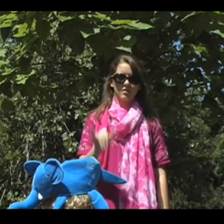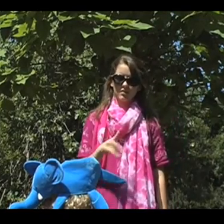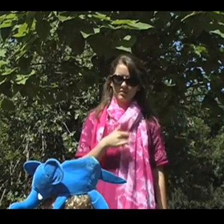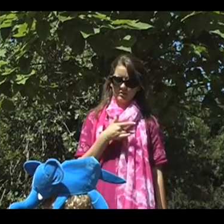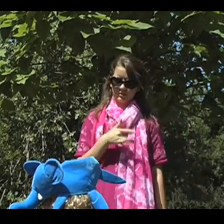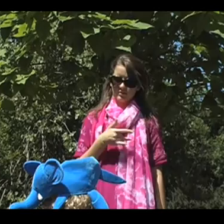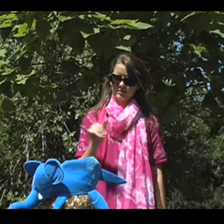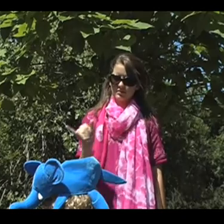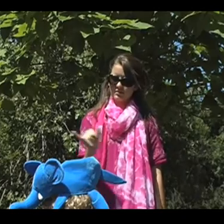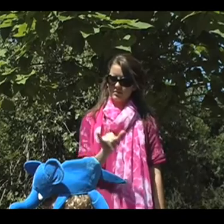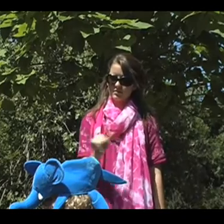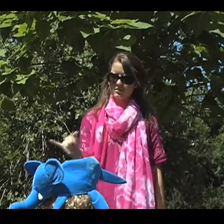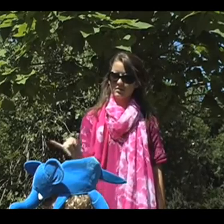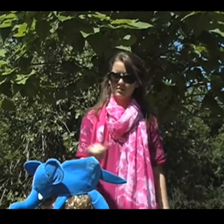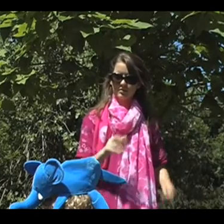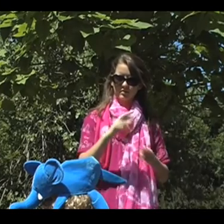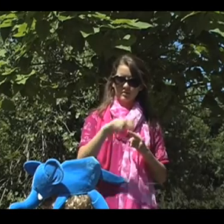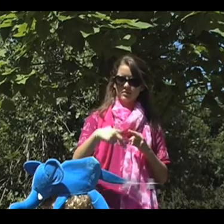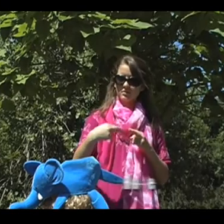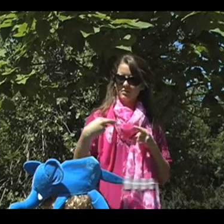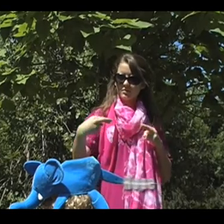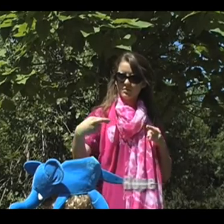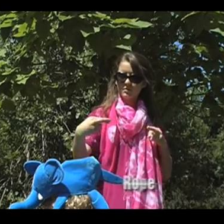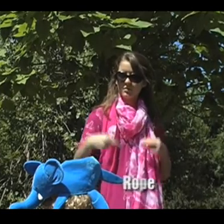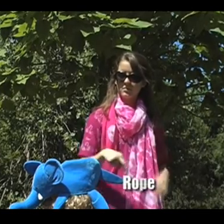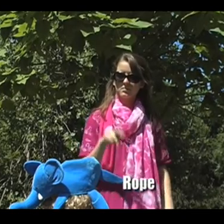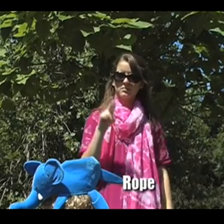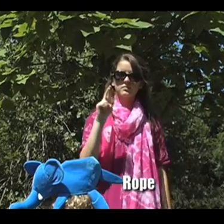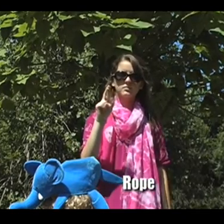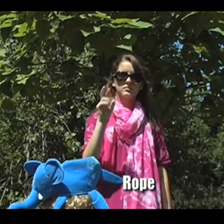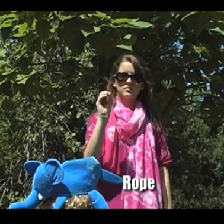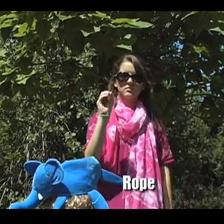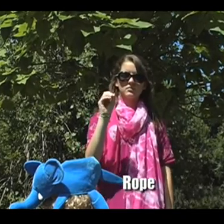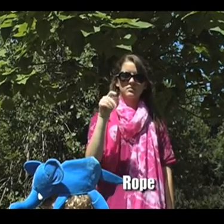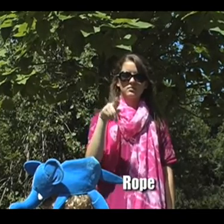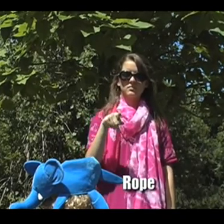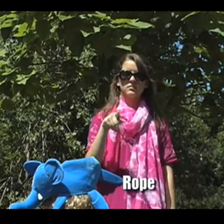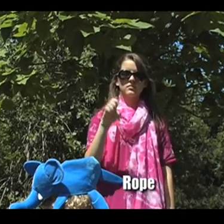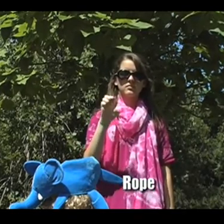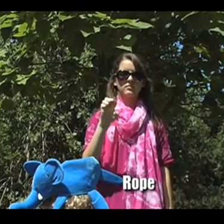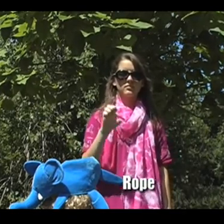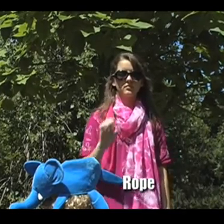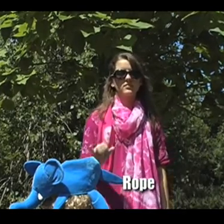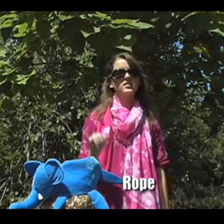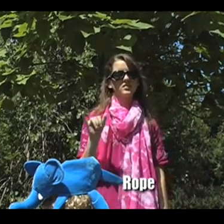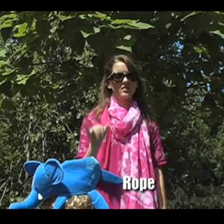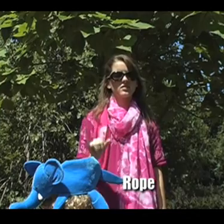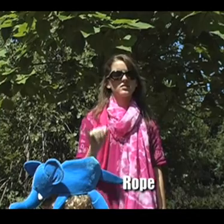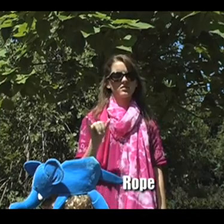Oh, I see. It feels like a rope. It feels like a rope. Oh,